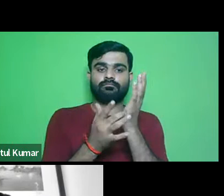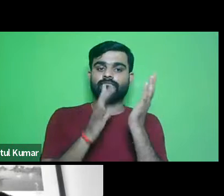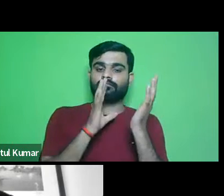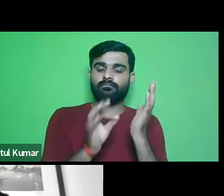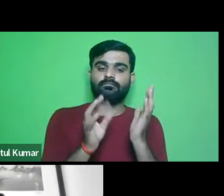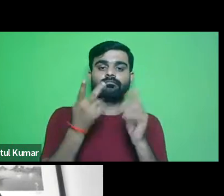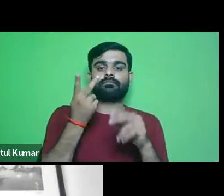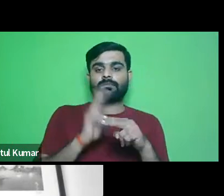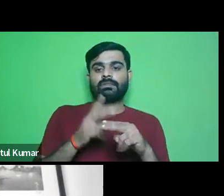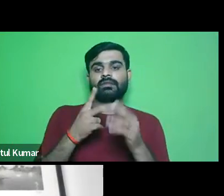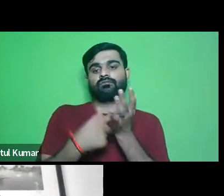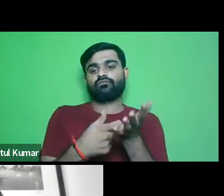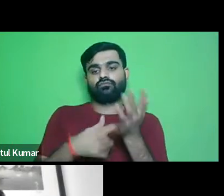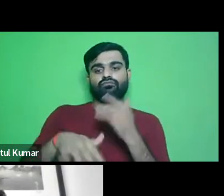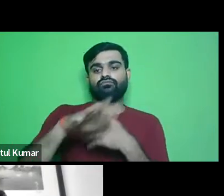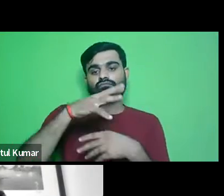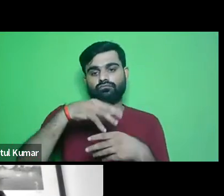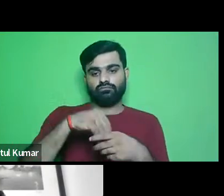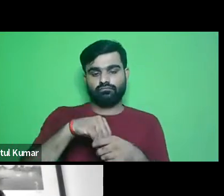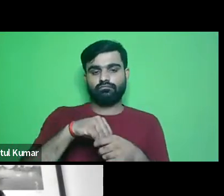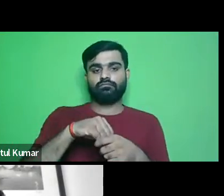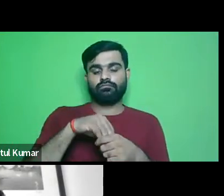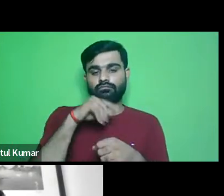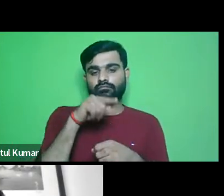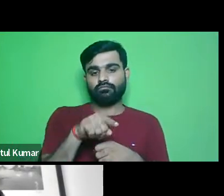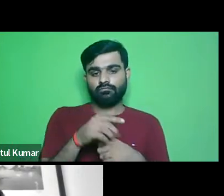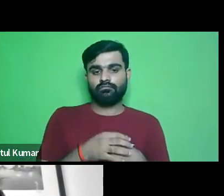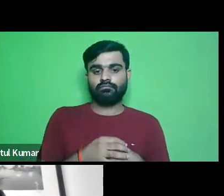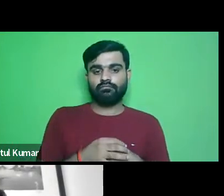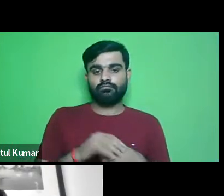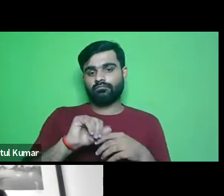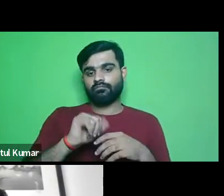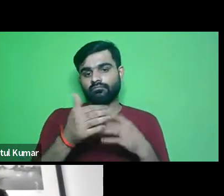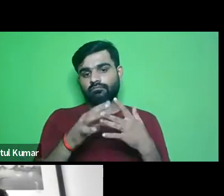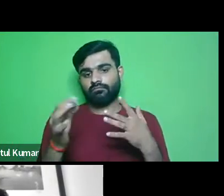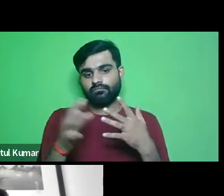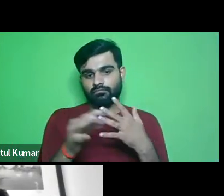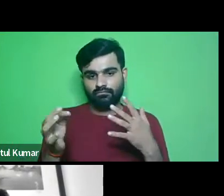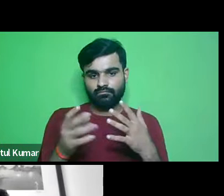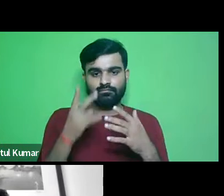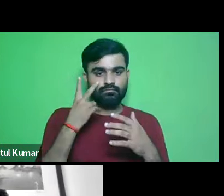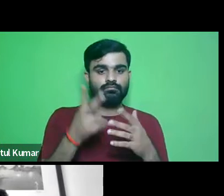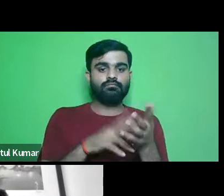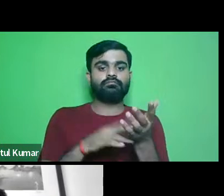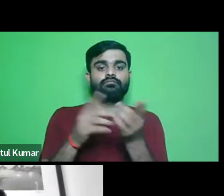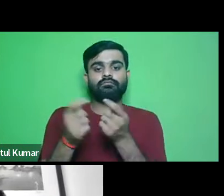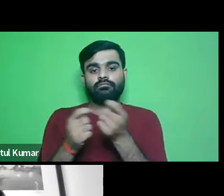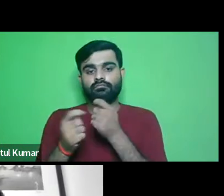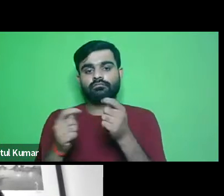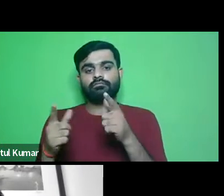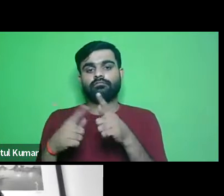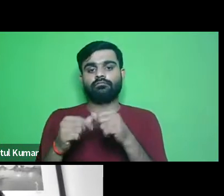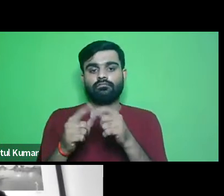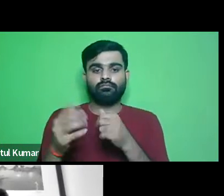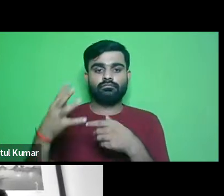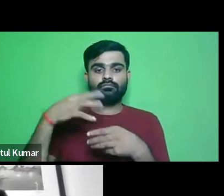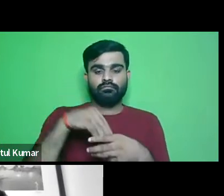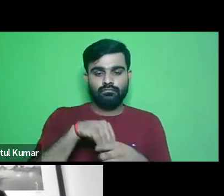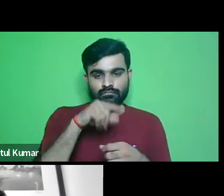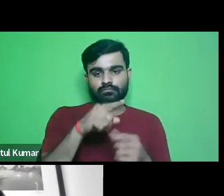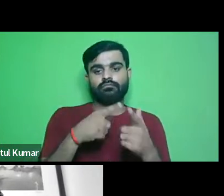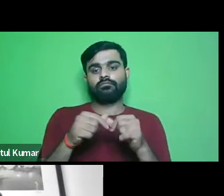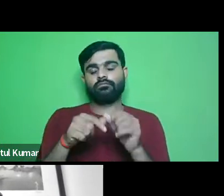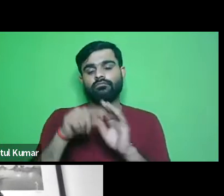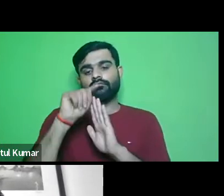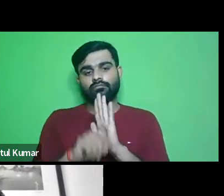that can still respect the ultimate, let's say, control over data of the data